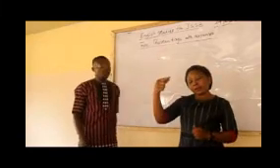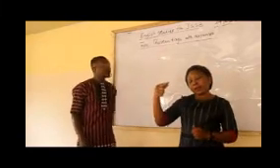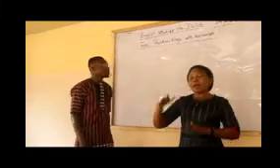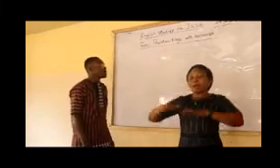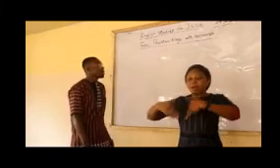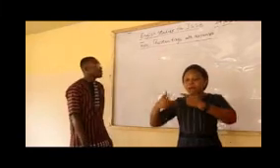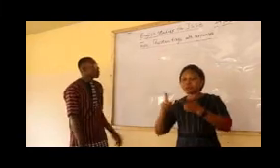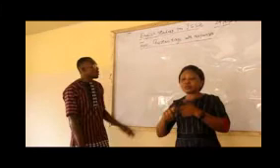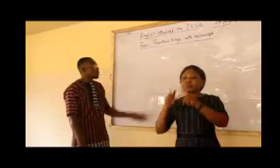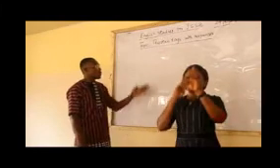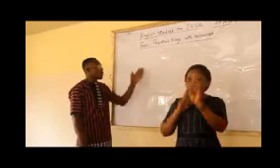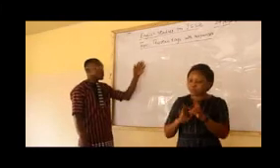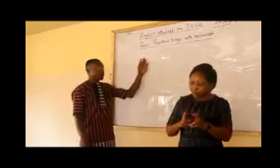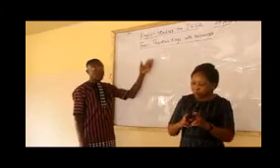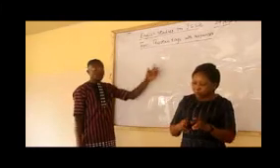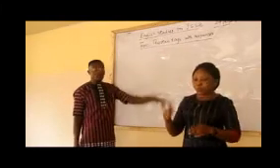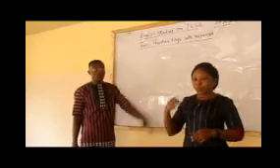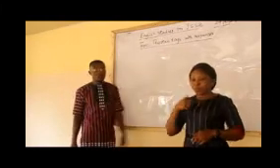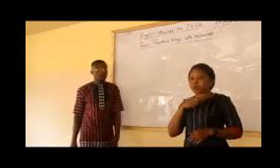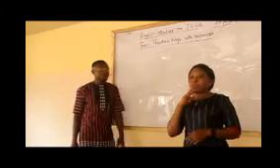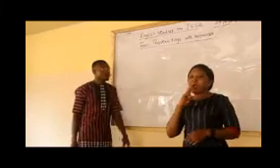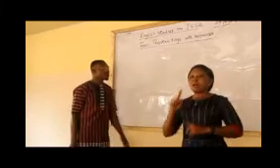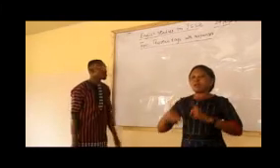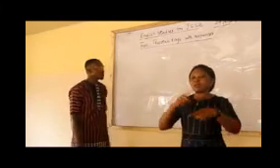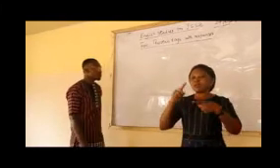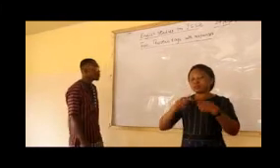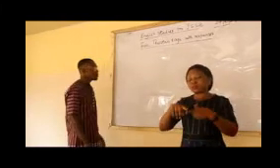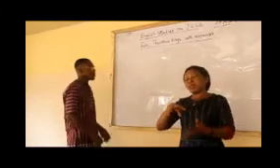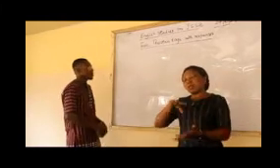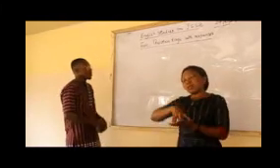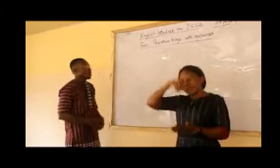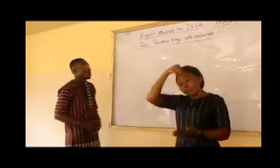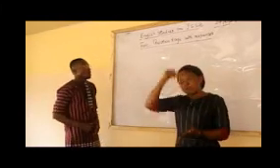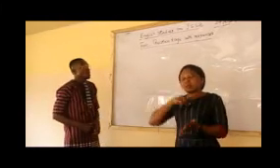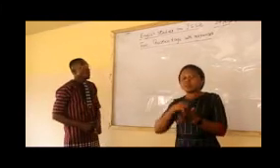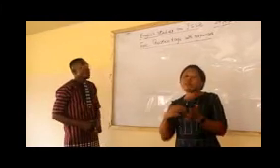tags, we are going to deal with it today.